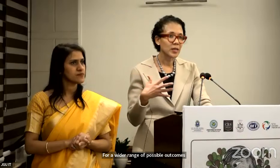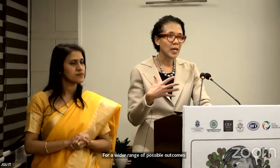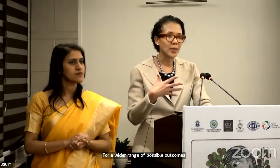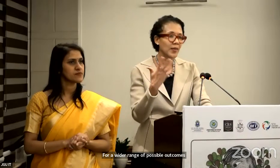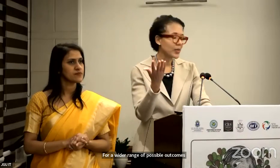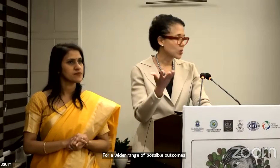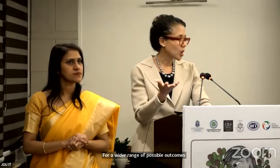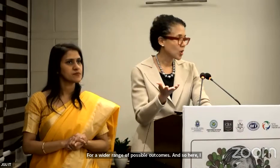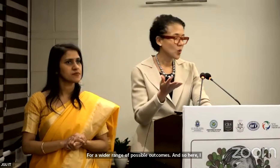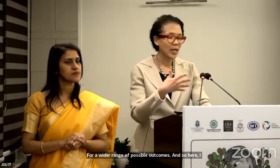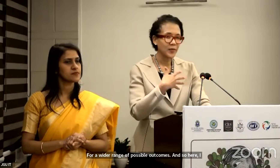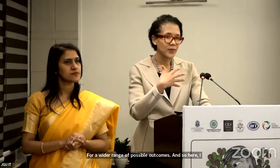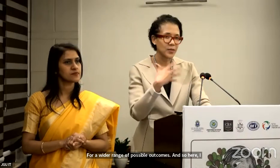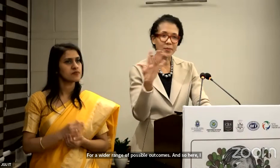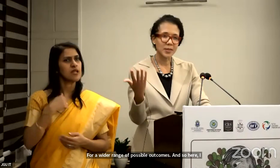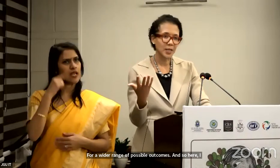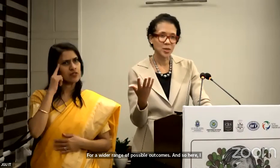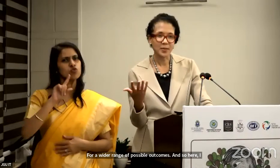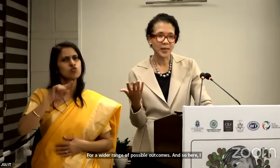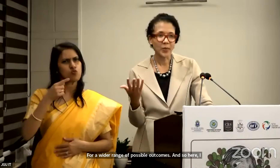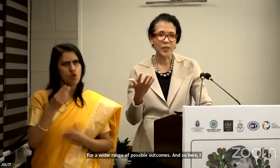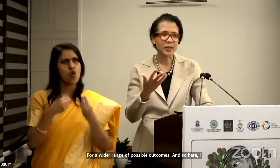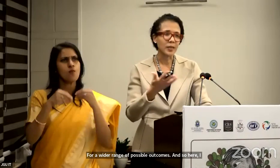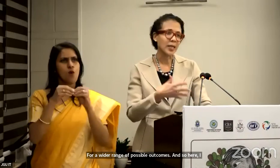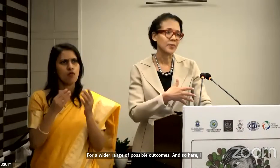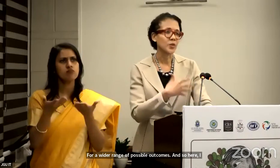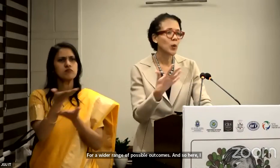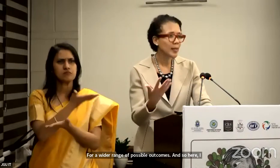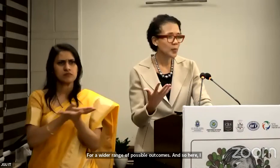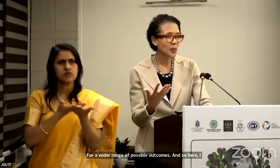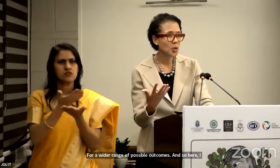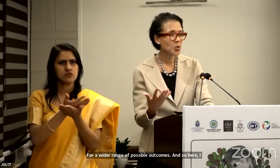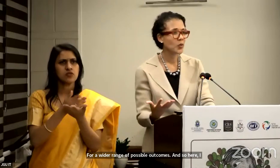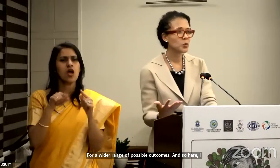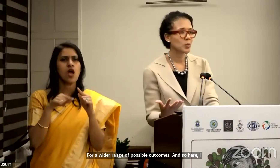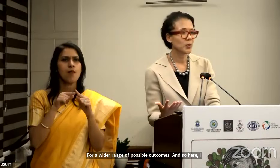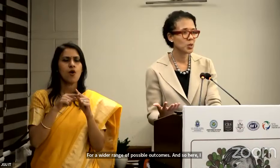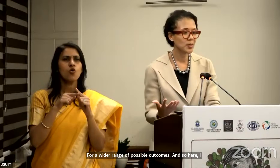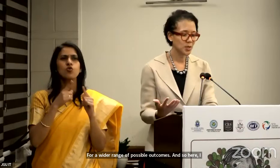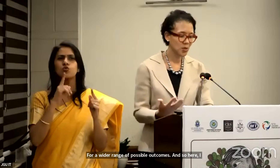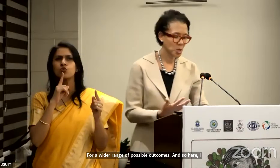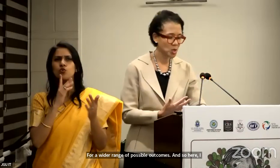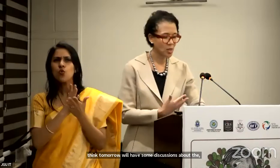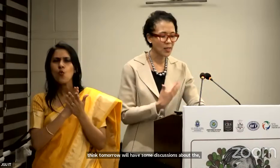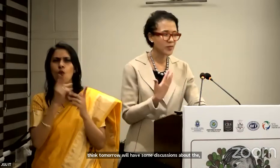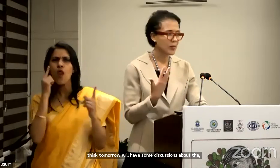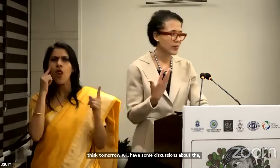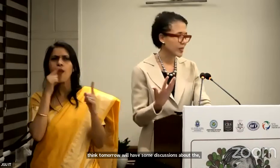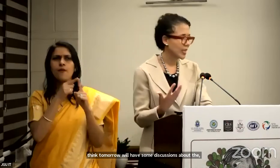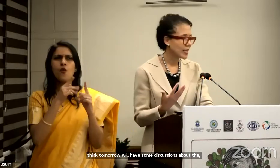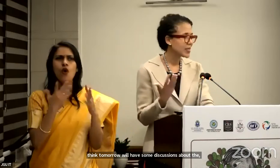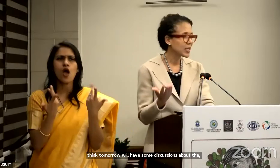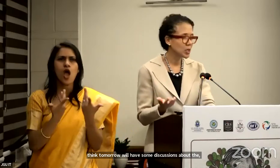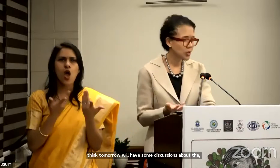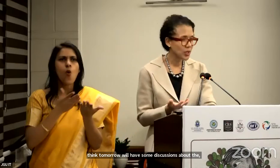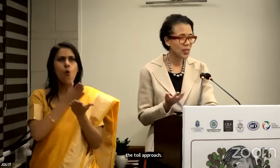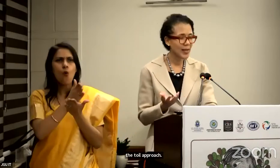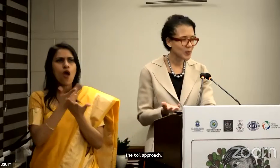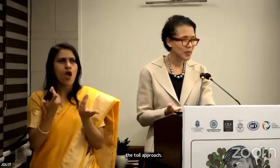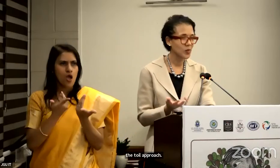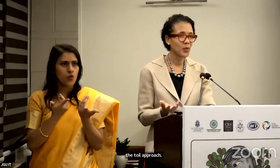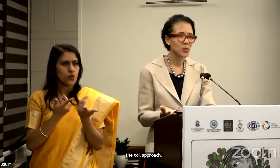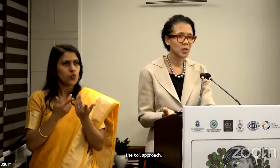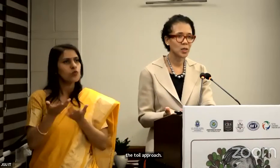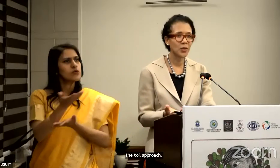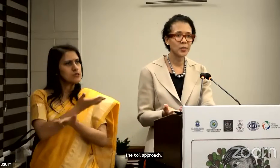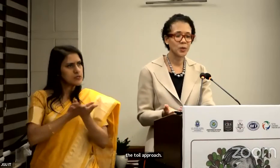here, I think tomorrow we'll have some discussions about the TWAIL approach, third world approaches to international laws. Decolonial